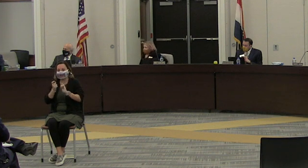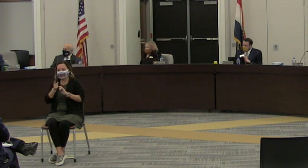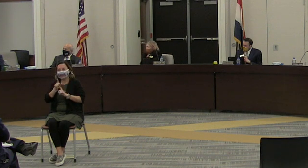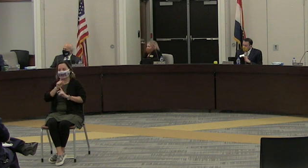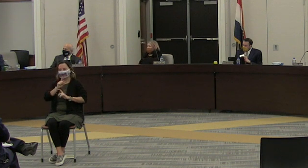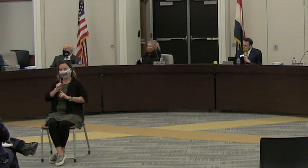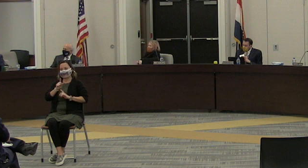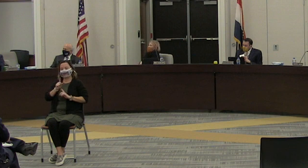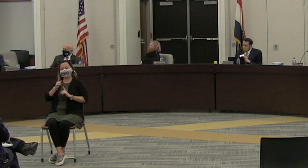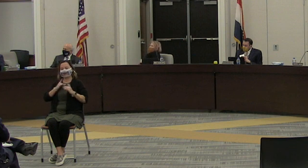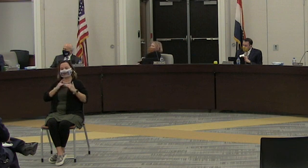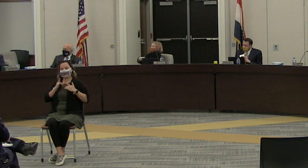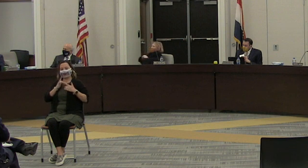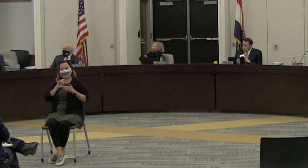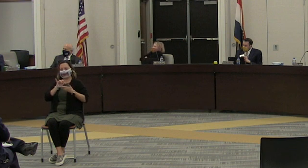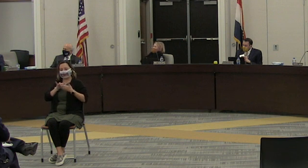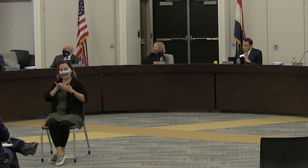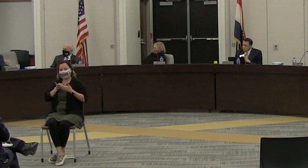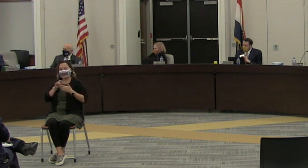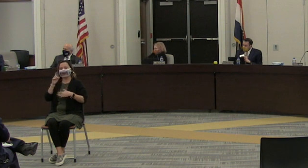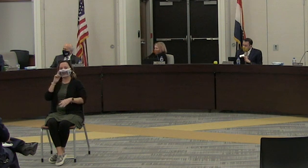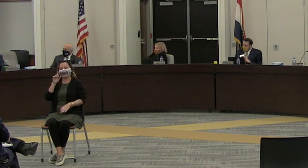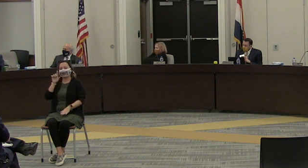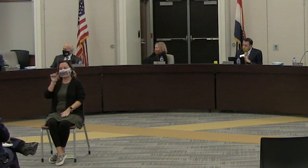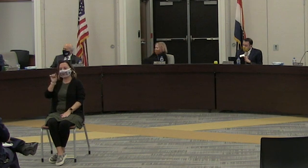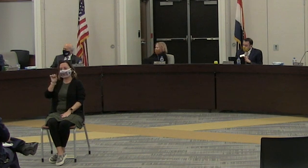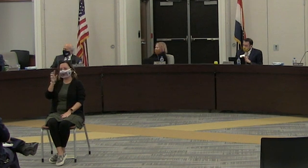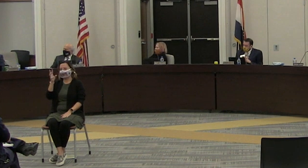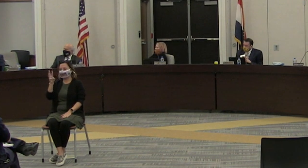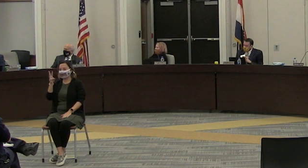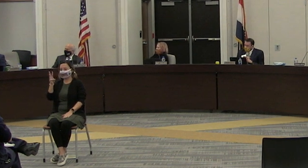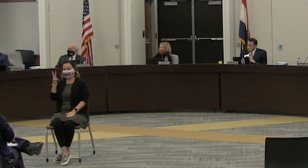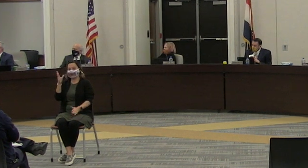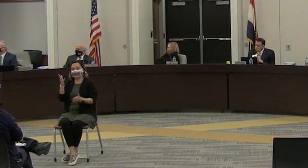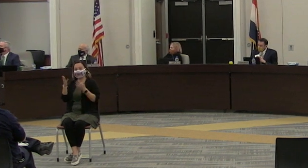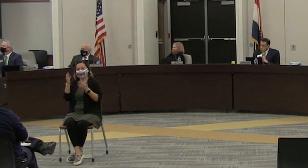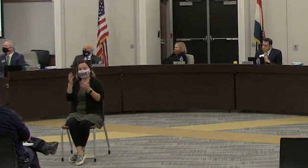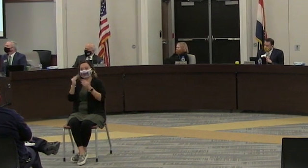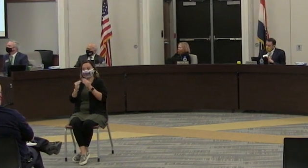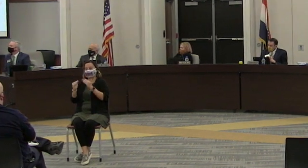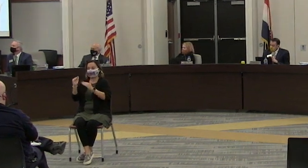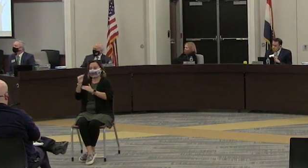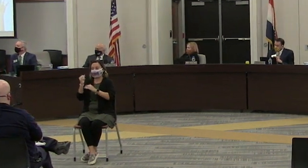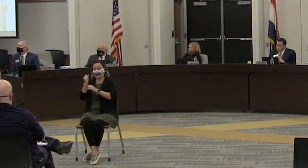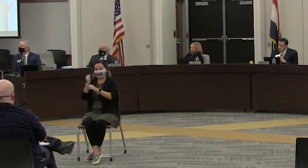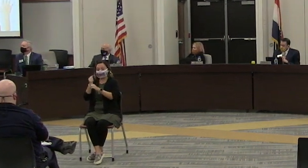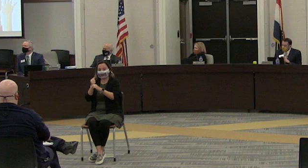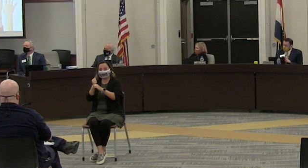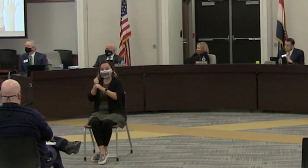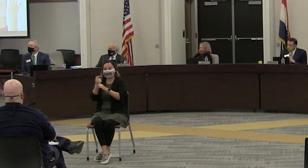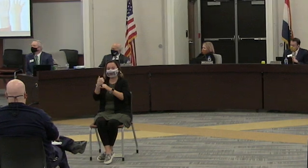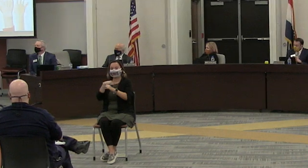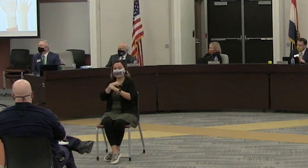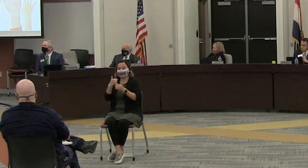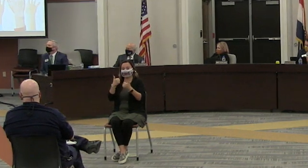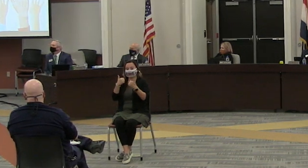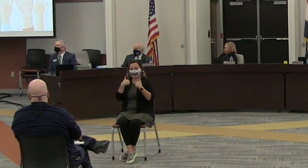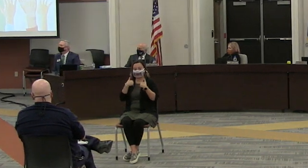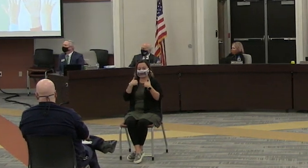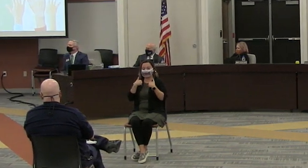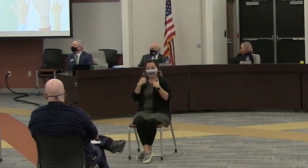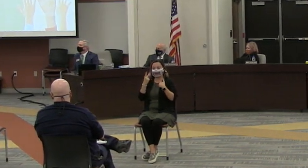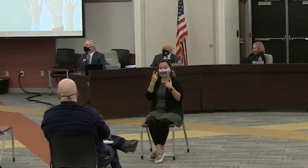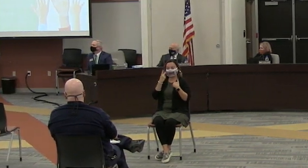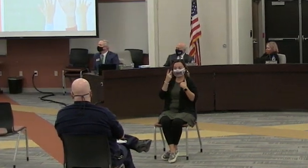trend. I will say 2016 was probably the highest year we've ever had. So if I went back previously, you would see a